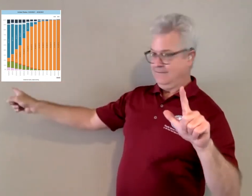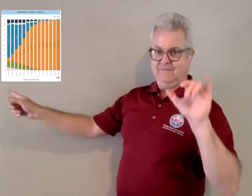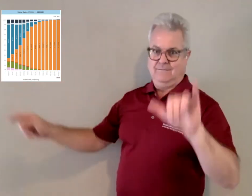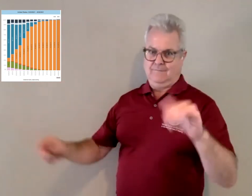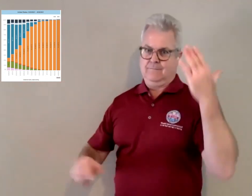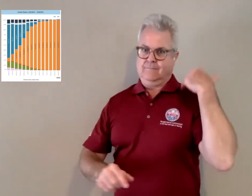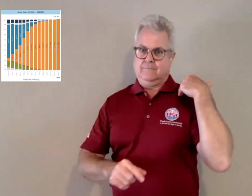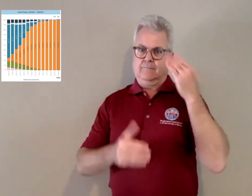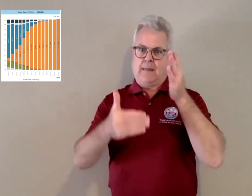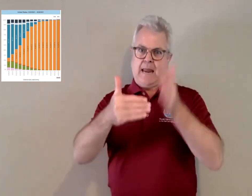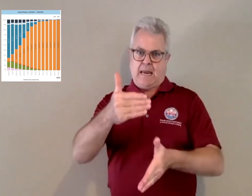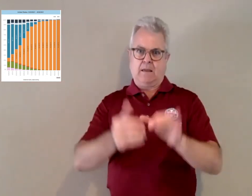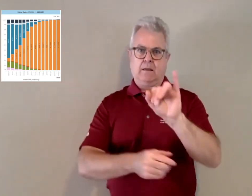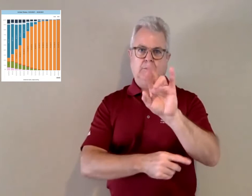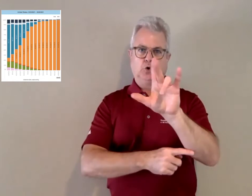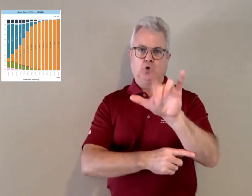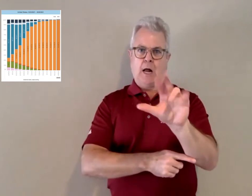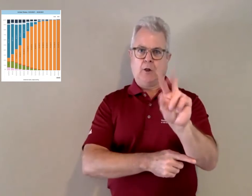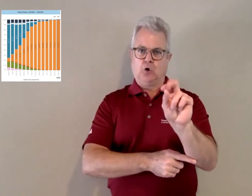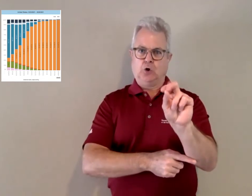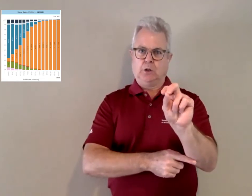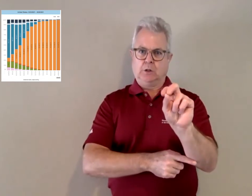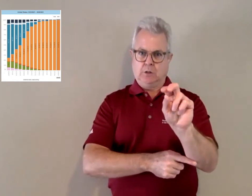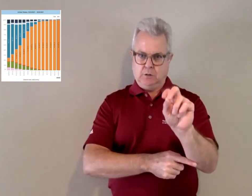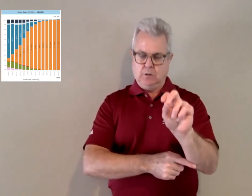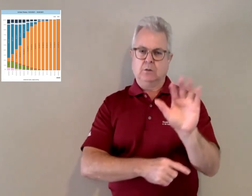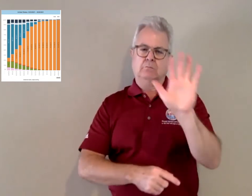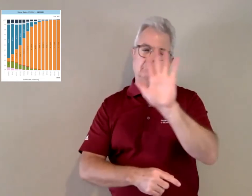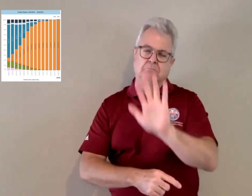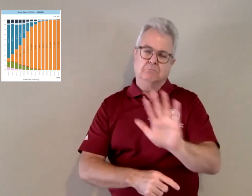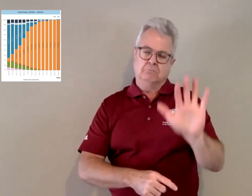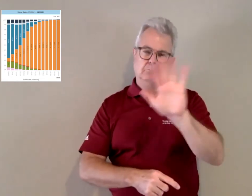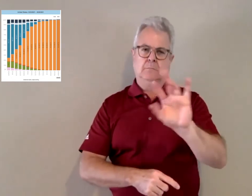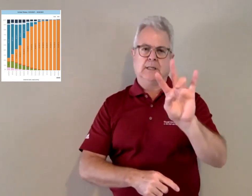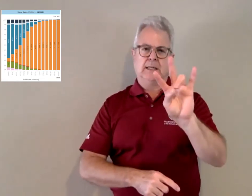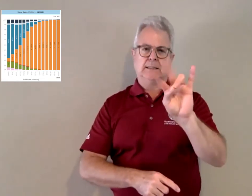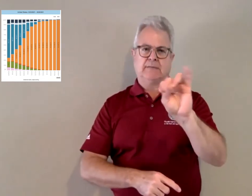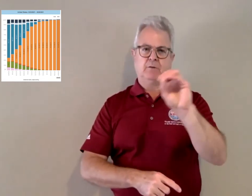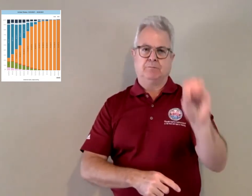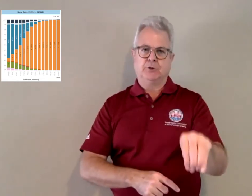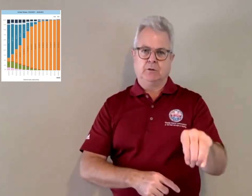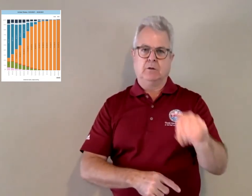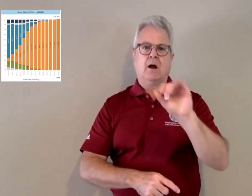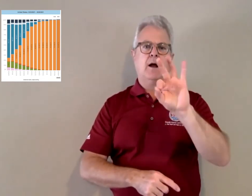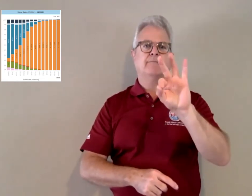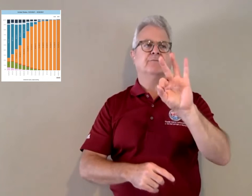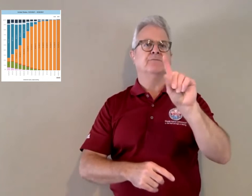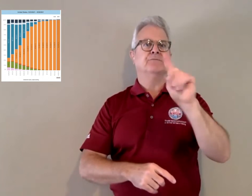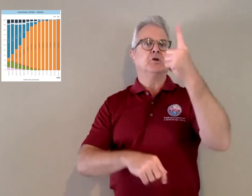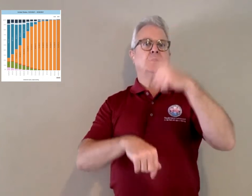On the left, that was the end of July 30th. And there were about